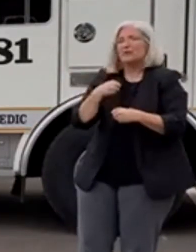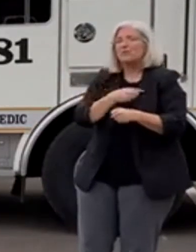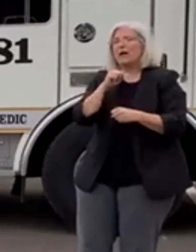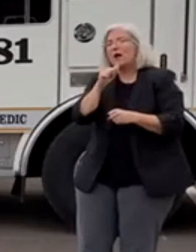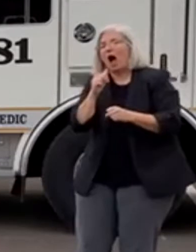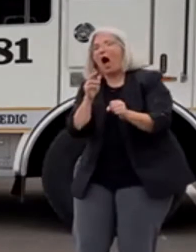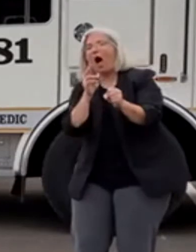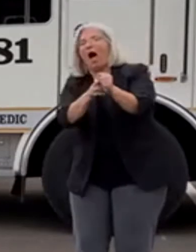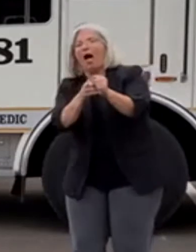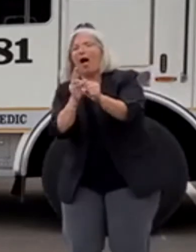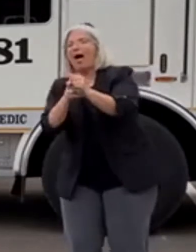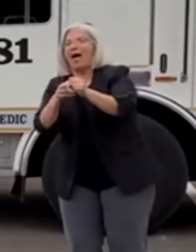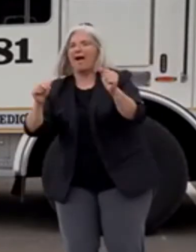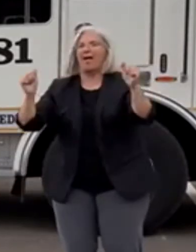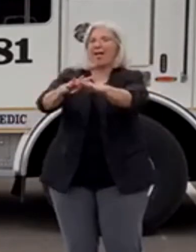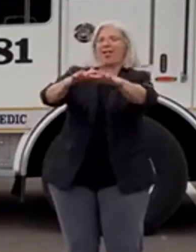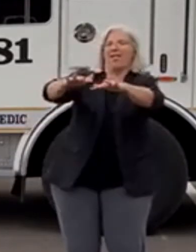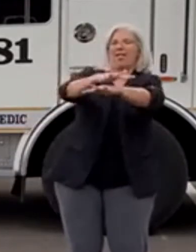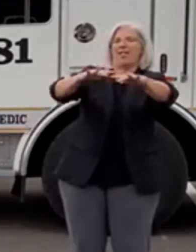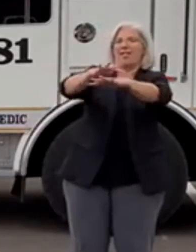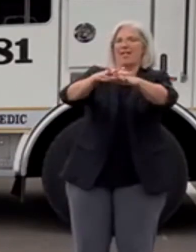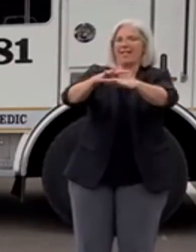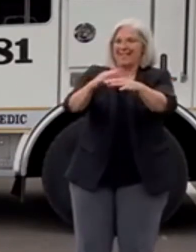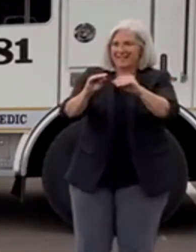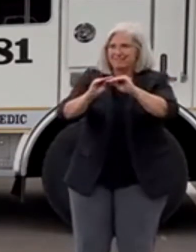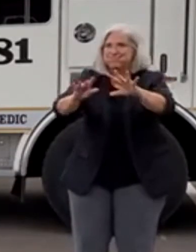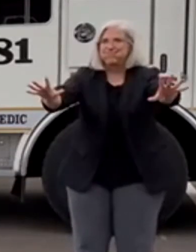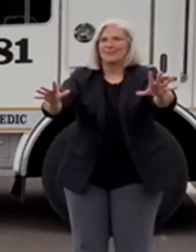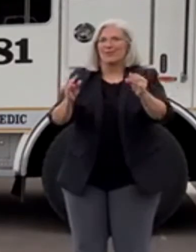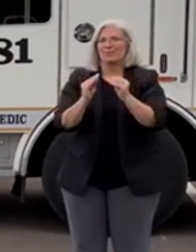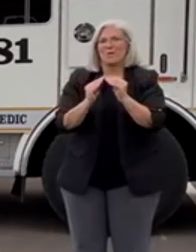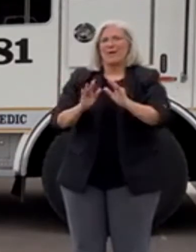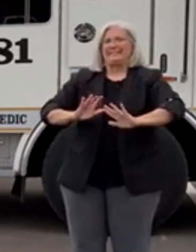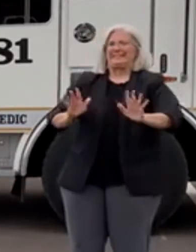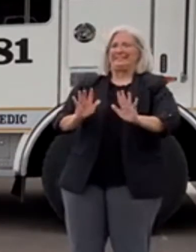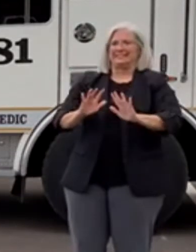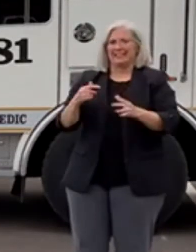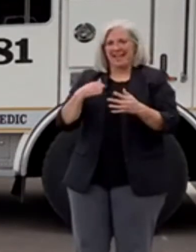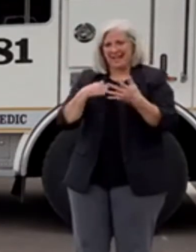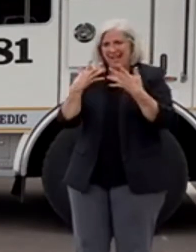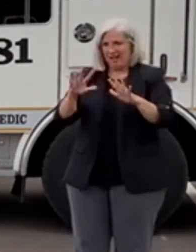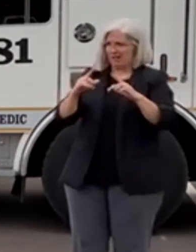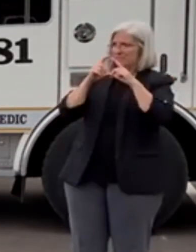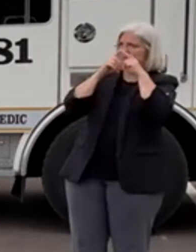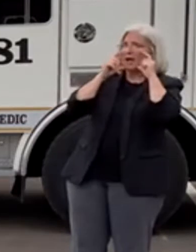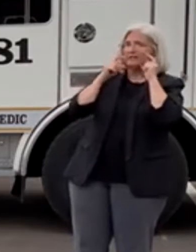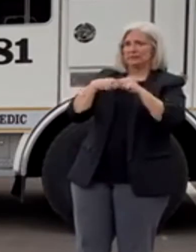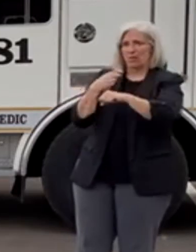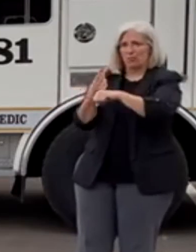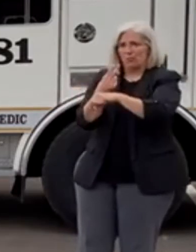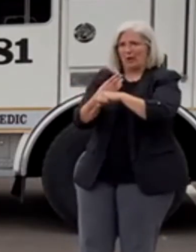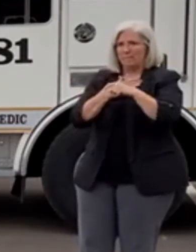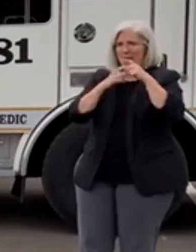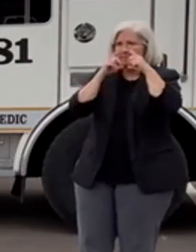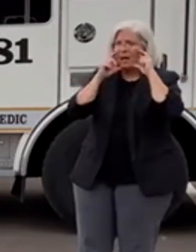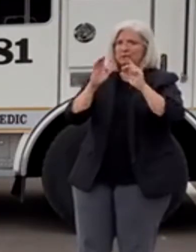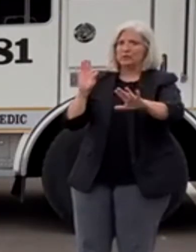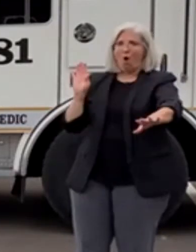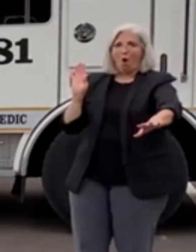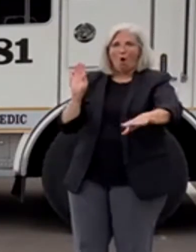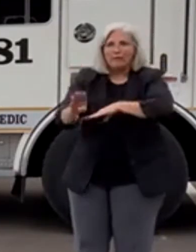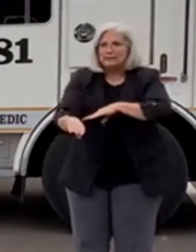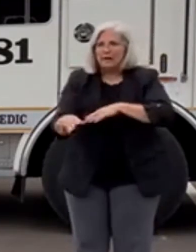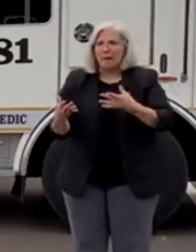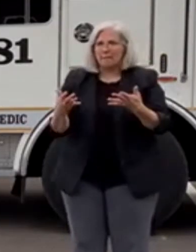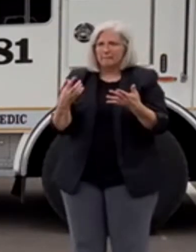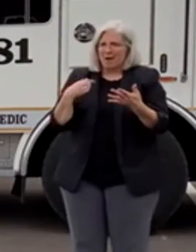try to limit the numbers of people around you. And I have my mask on, and I keep it on all the time because recent studies